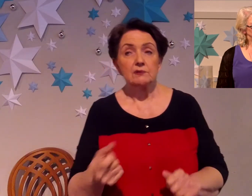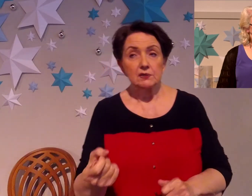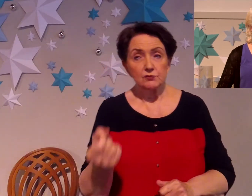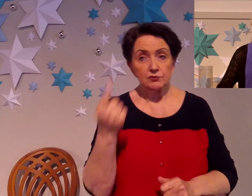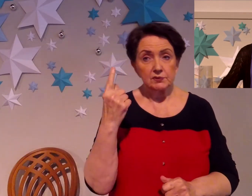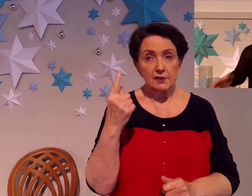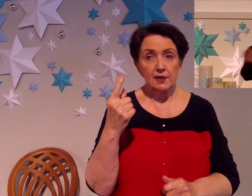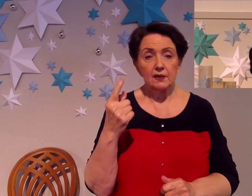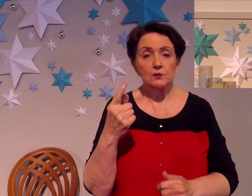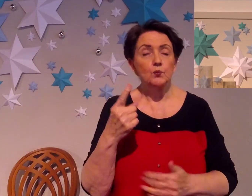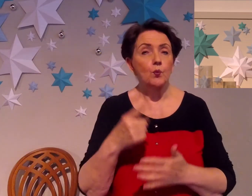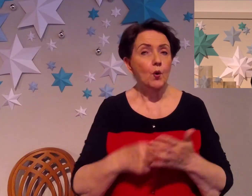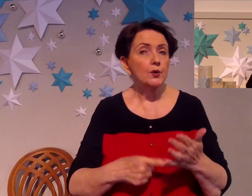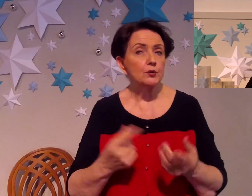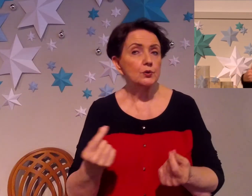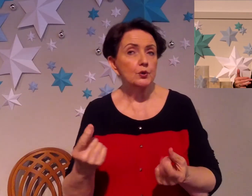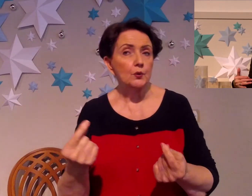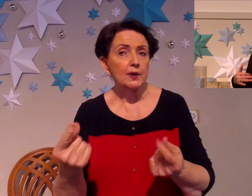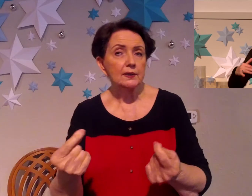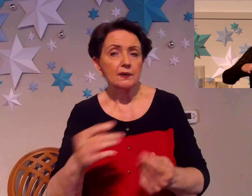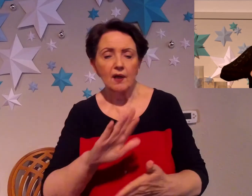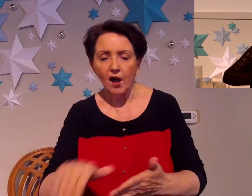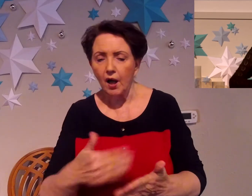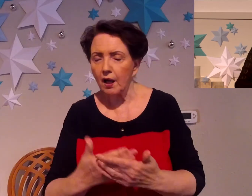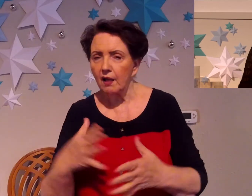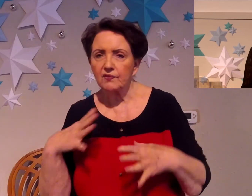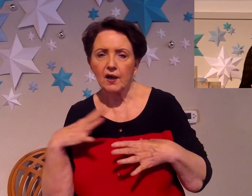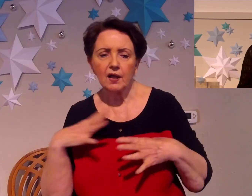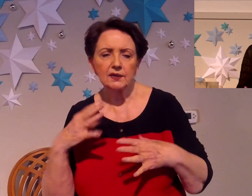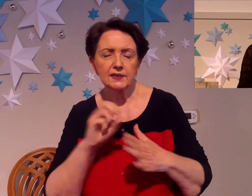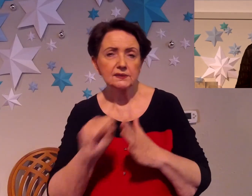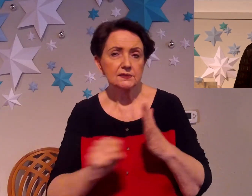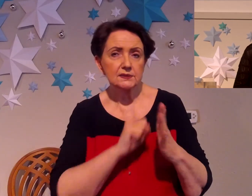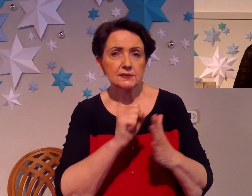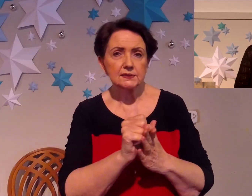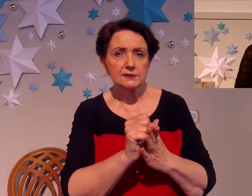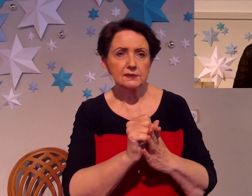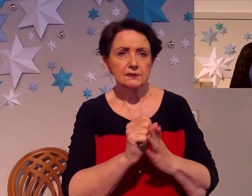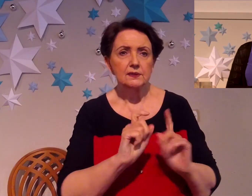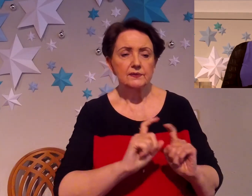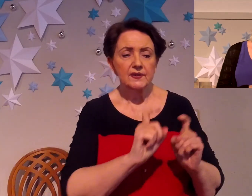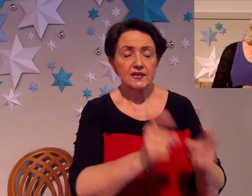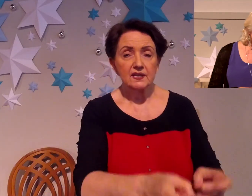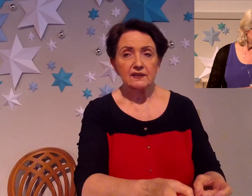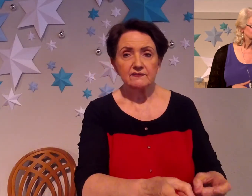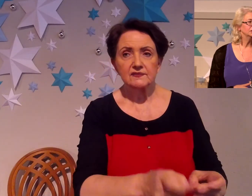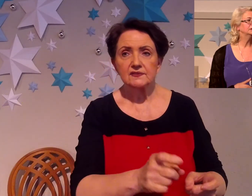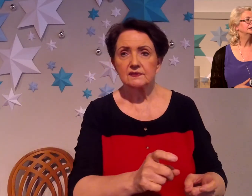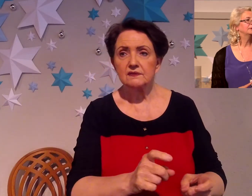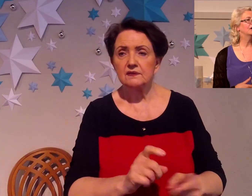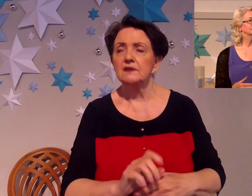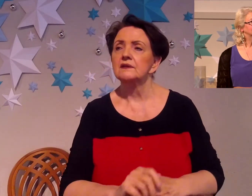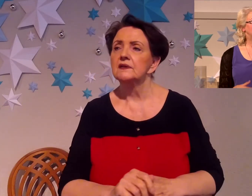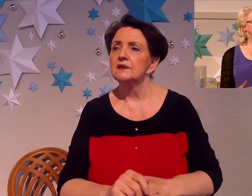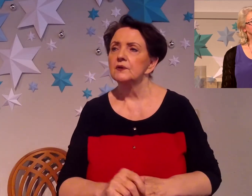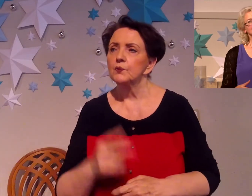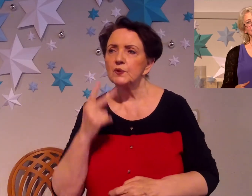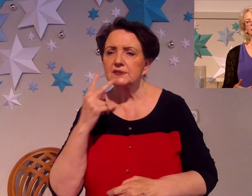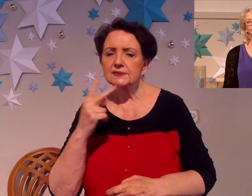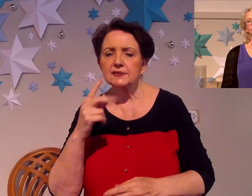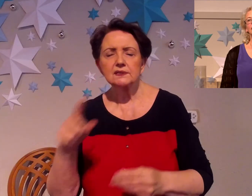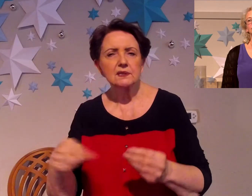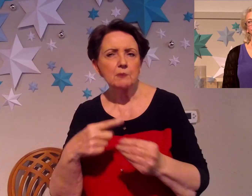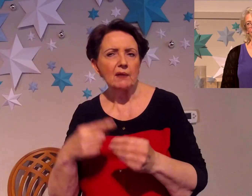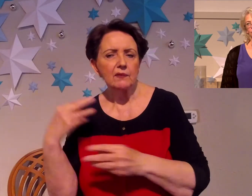we're doing with the whole holiday season and with the gift giving, do you see, we see that it's really about the